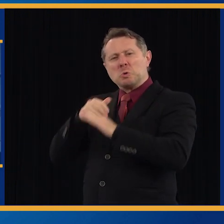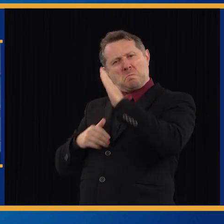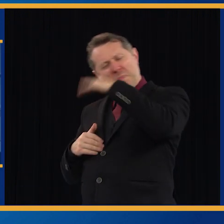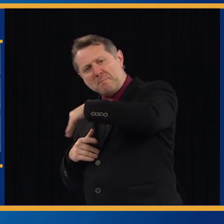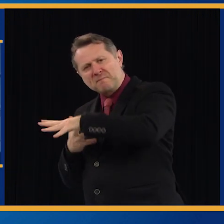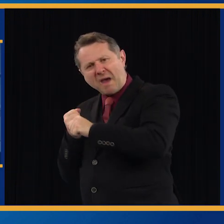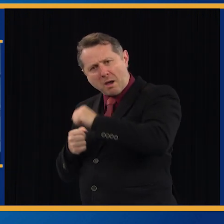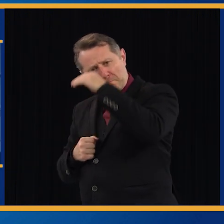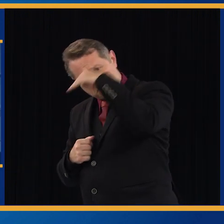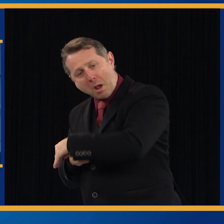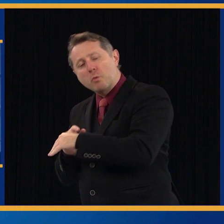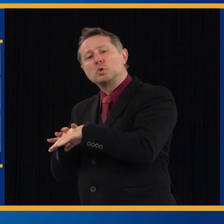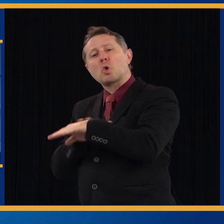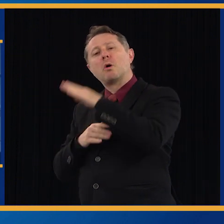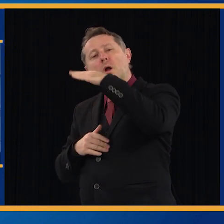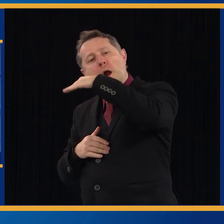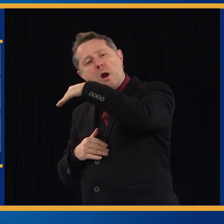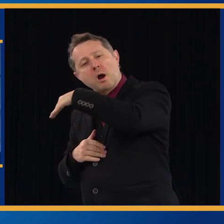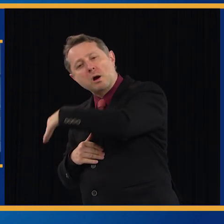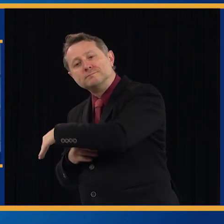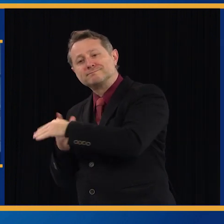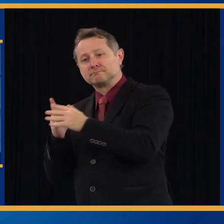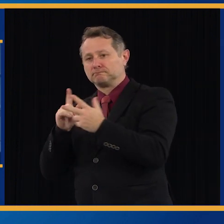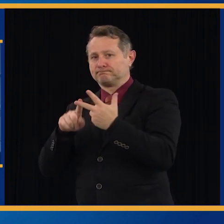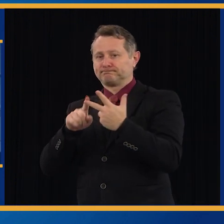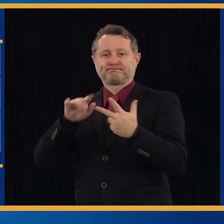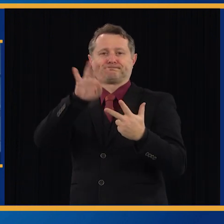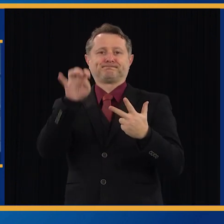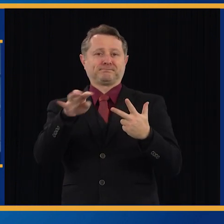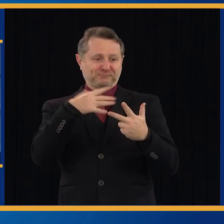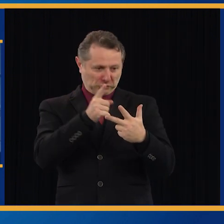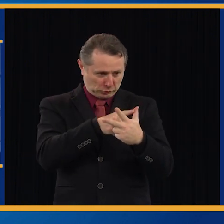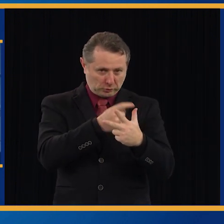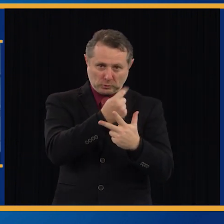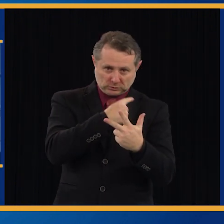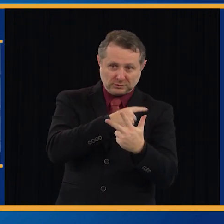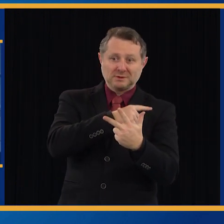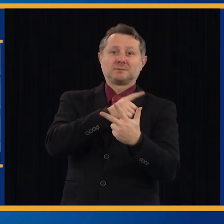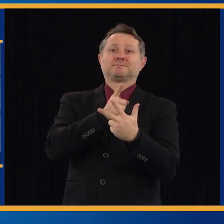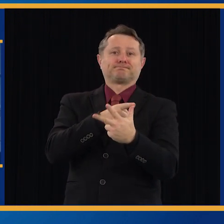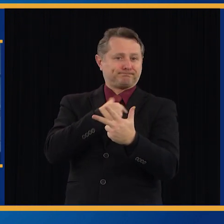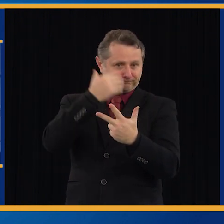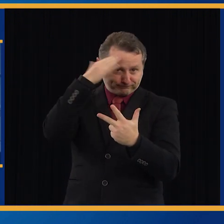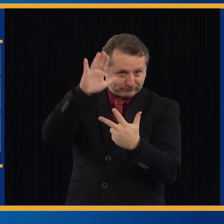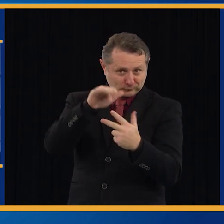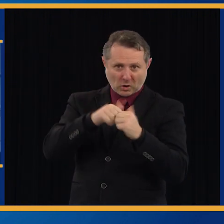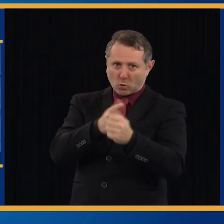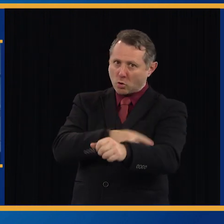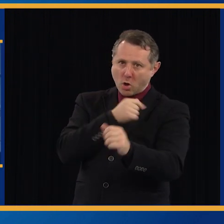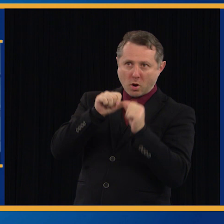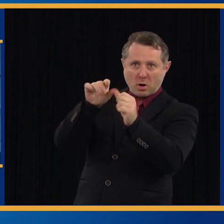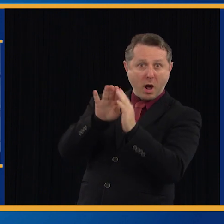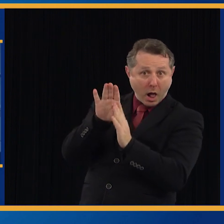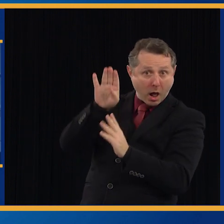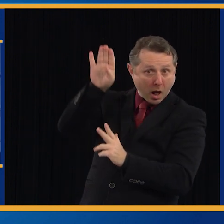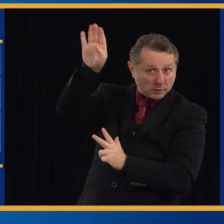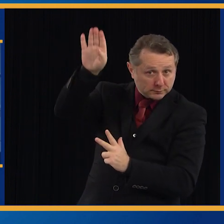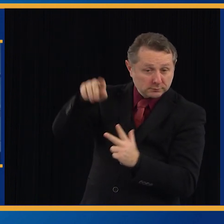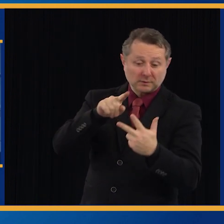knows. Just the way nobody knew how long the ascent was, nobody can tell you how long the descent